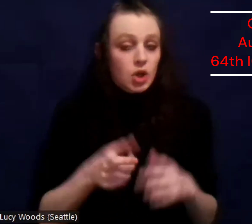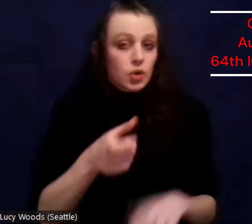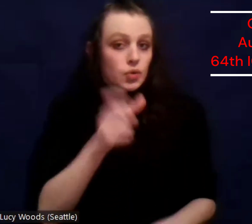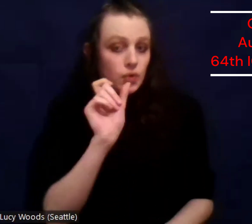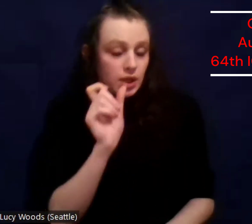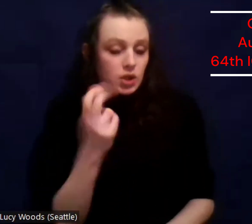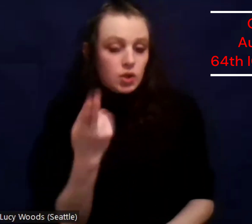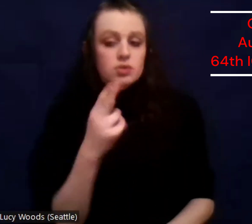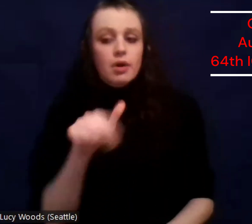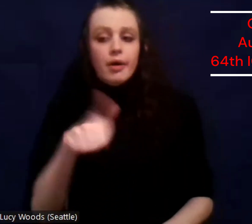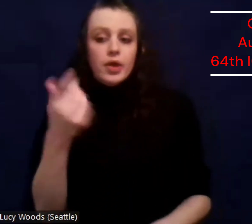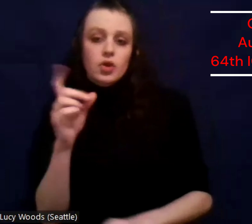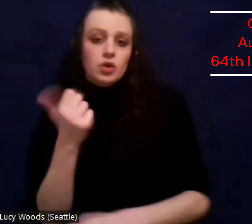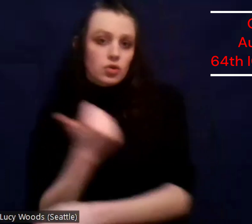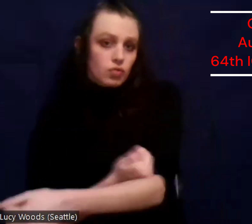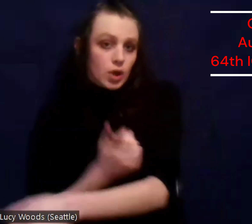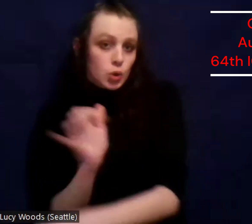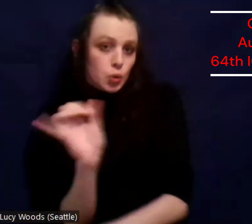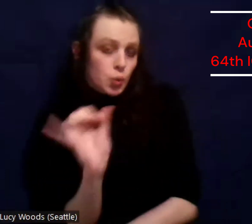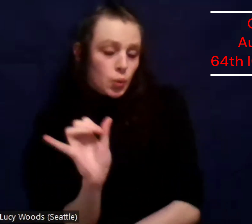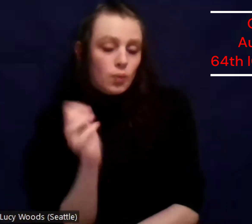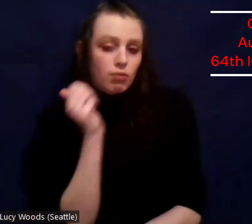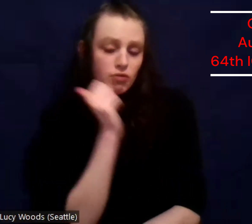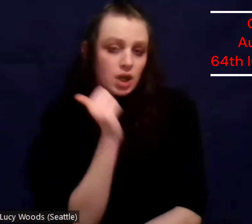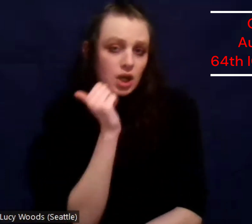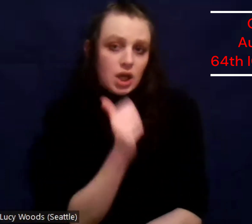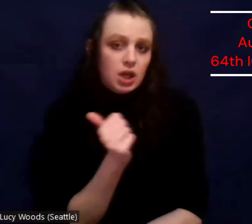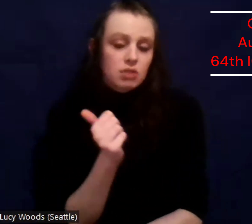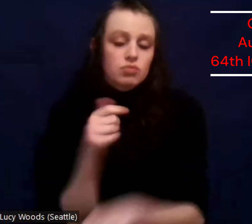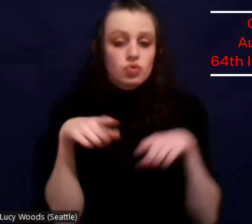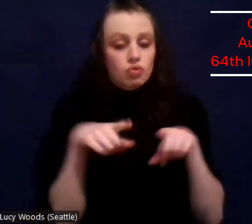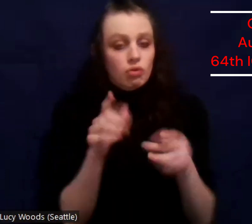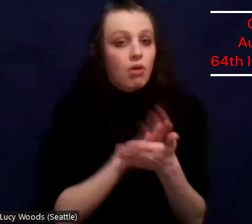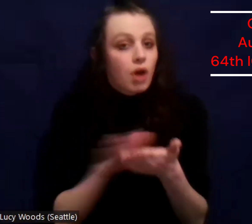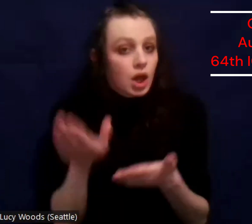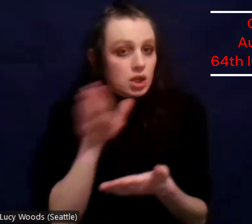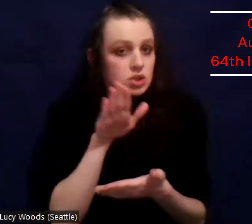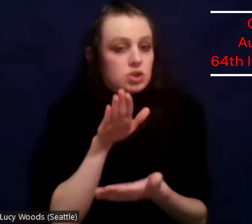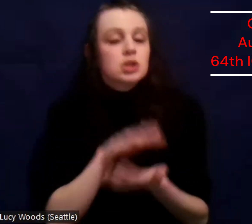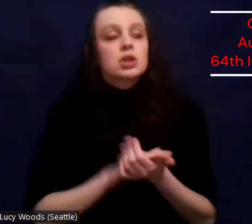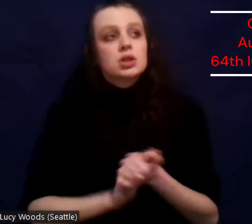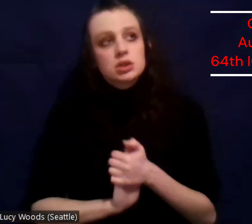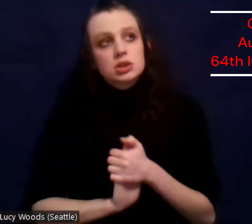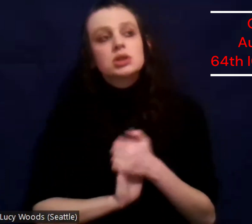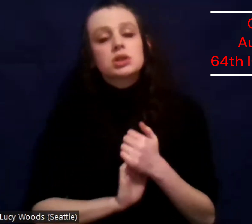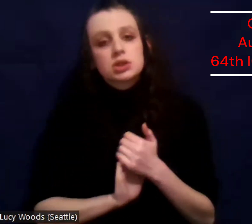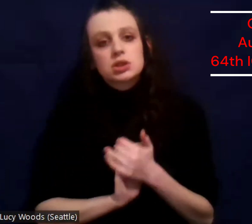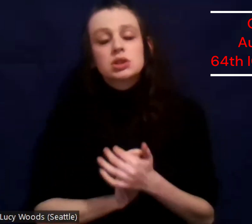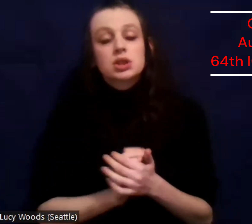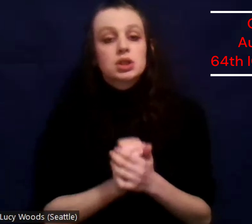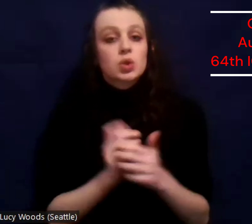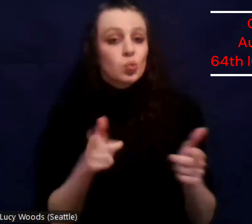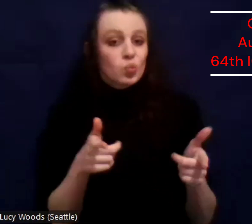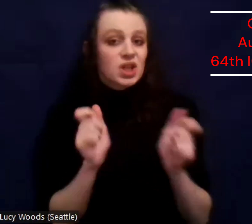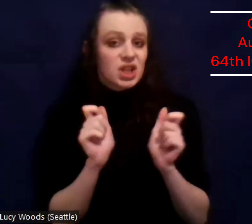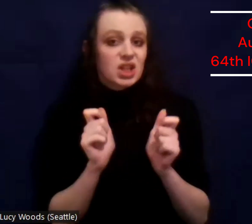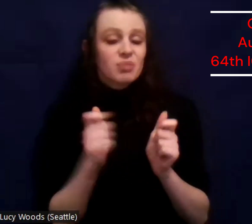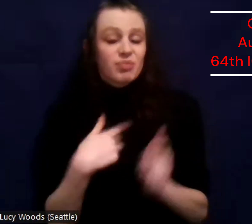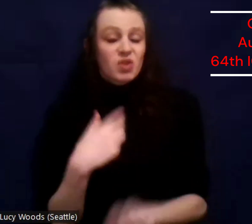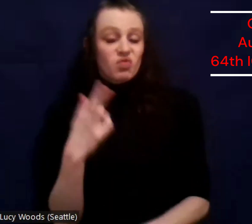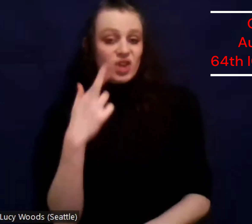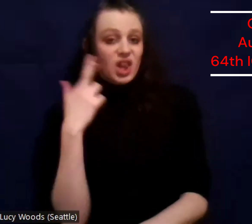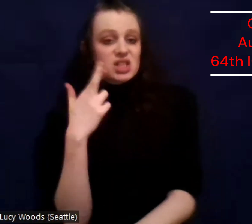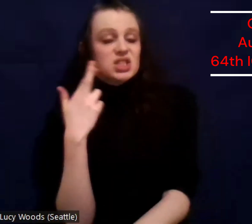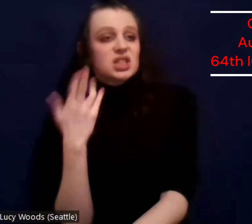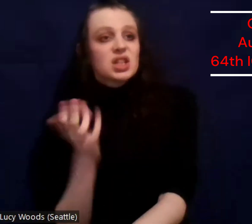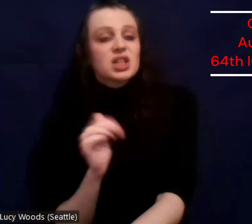other substances daily in college, and quickly realized